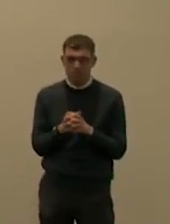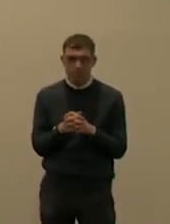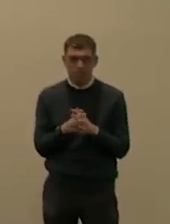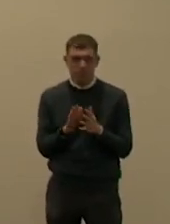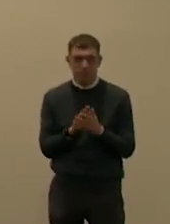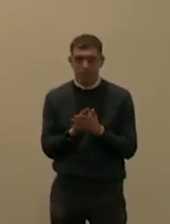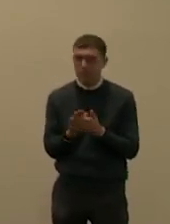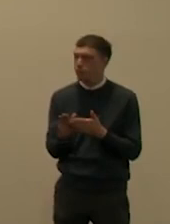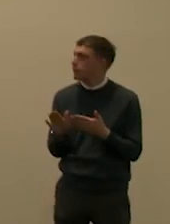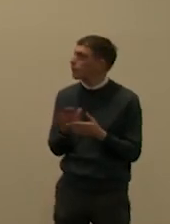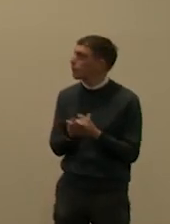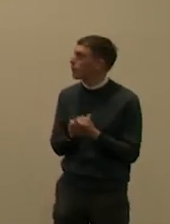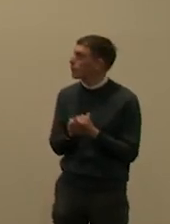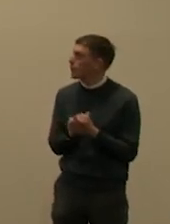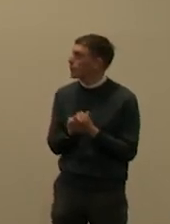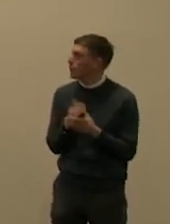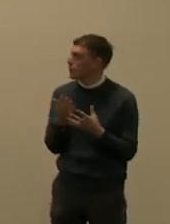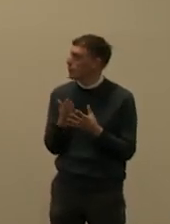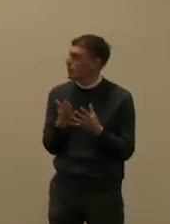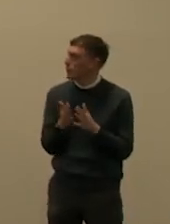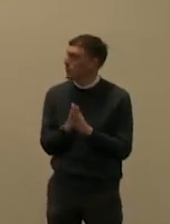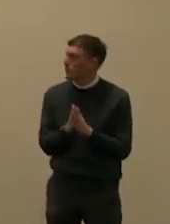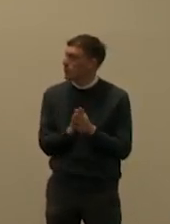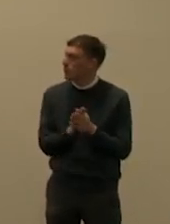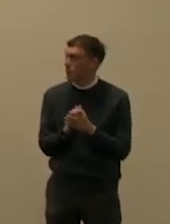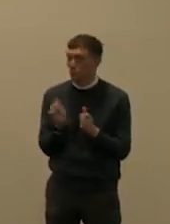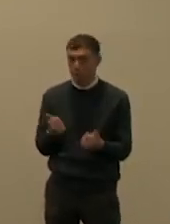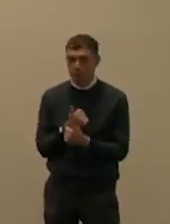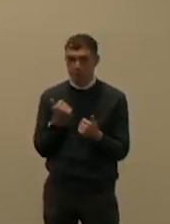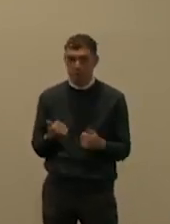East US 2 or West Europe. Okay,